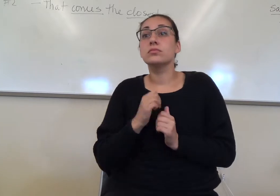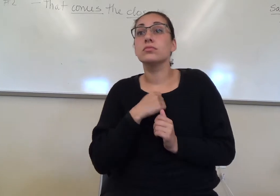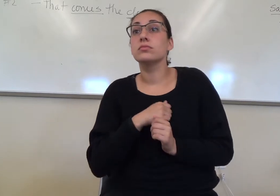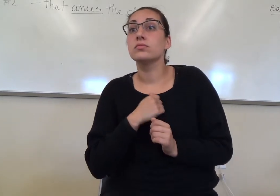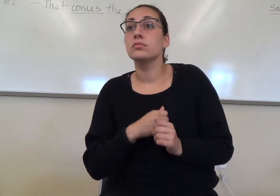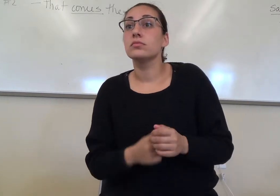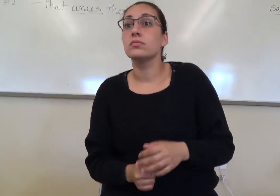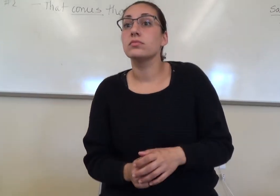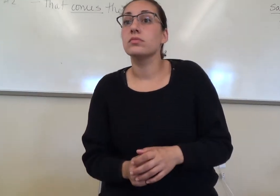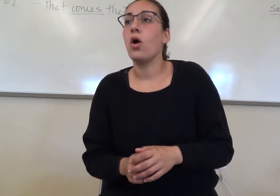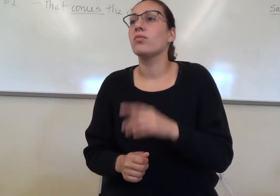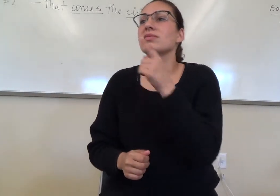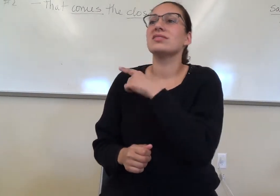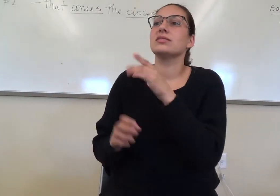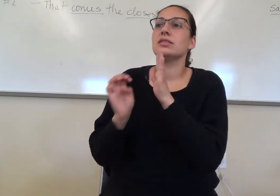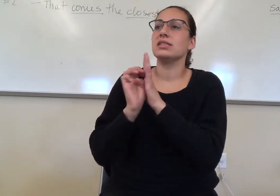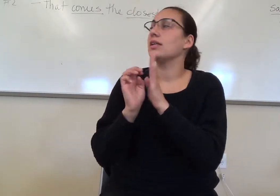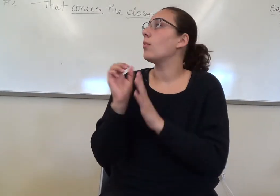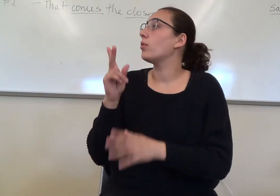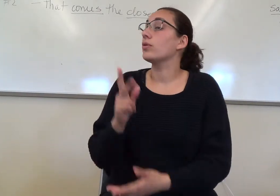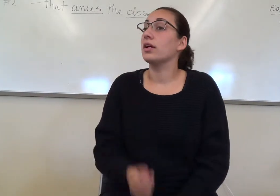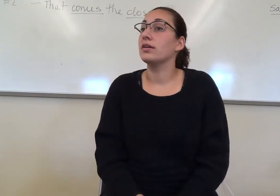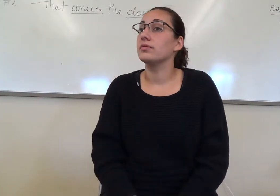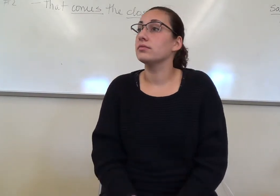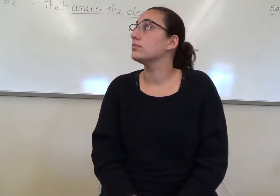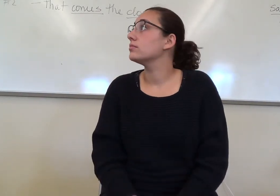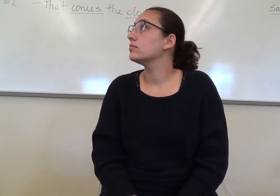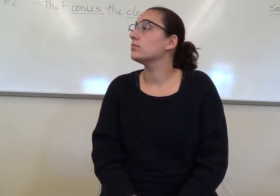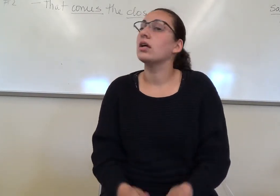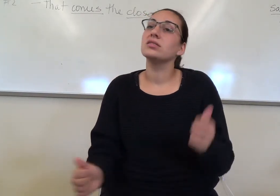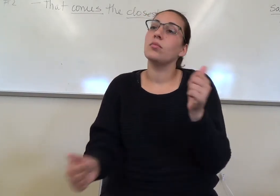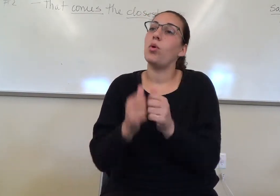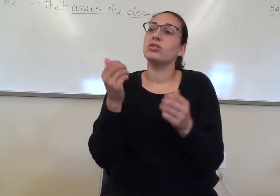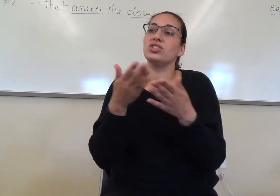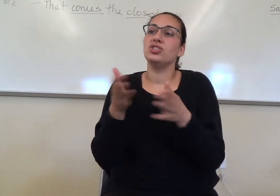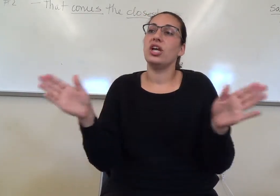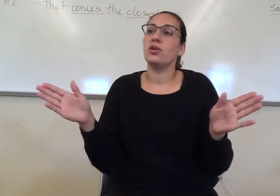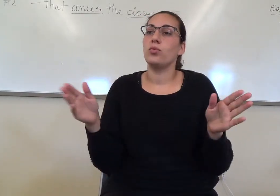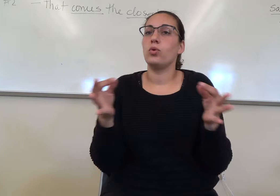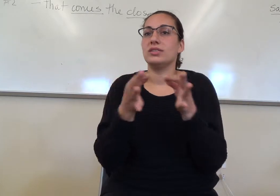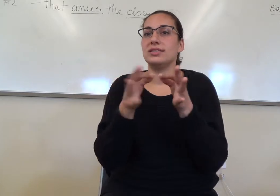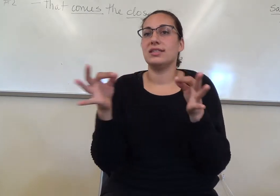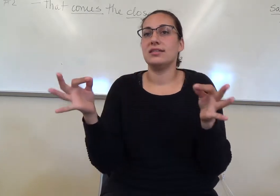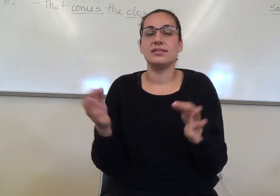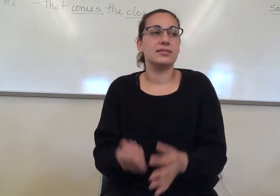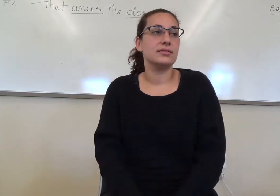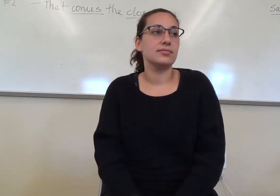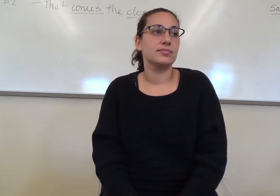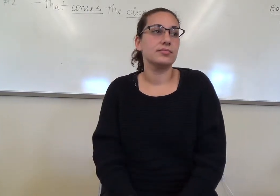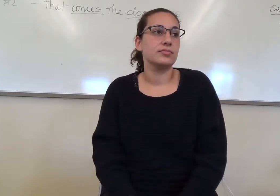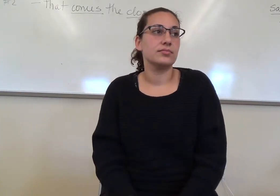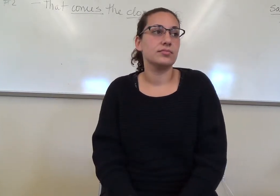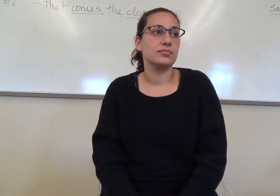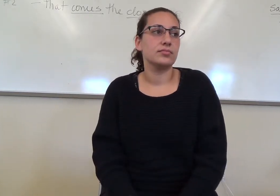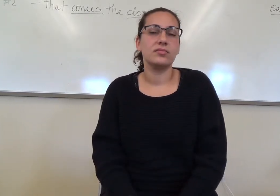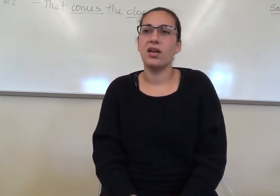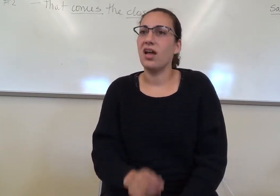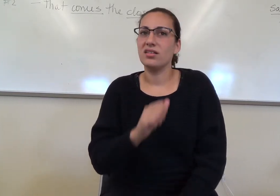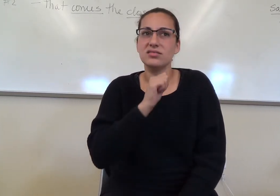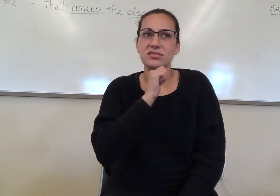Does that make sense to people? This is the most general sentence. It doesn't mention either